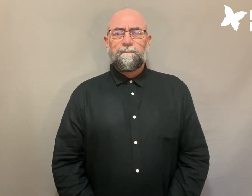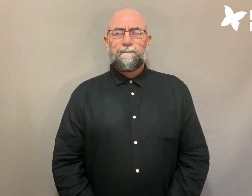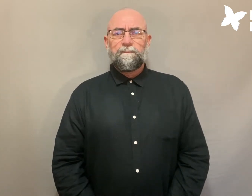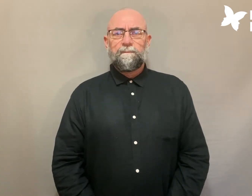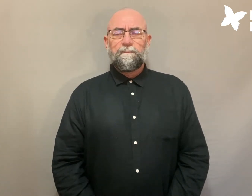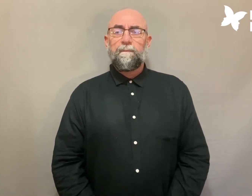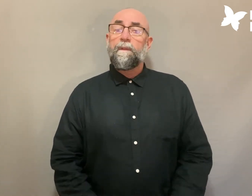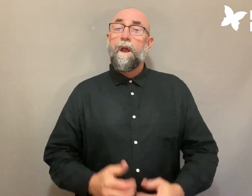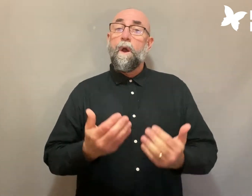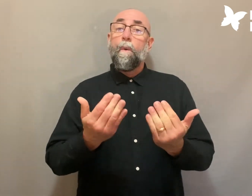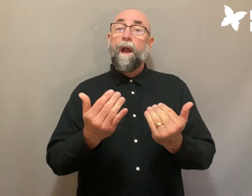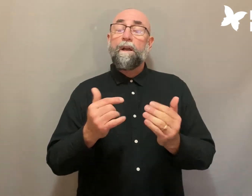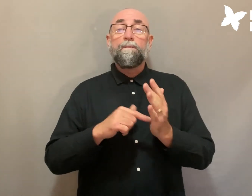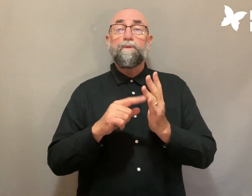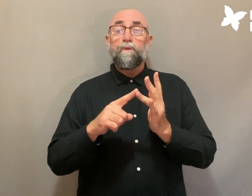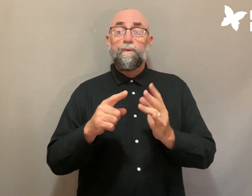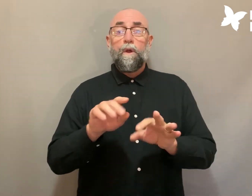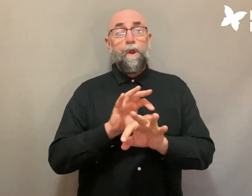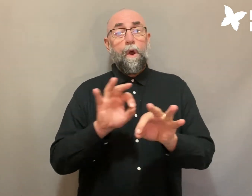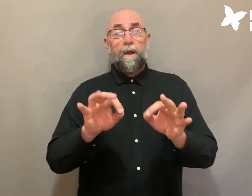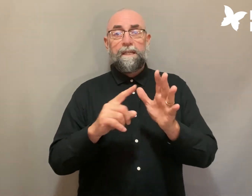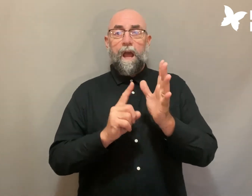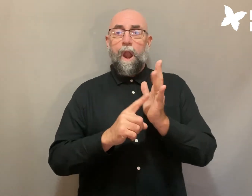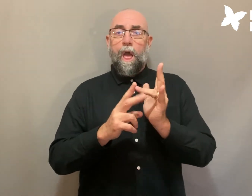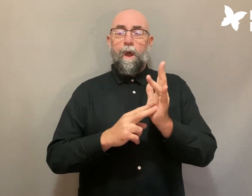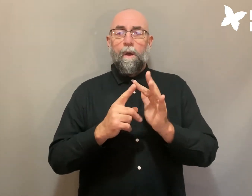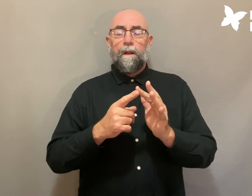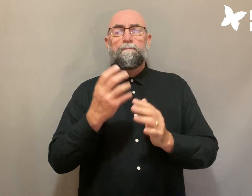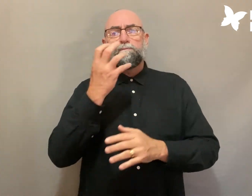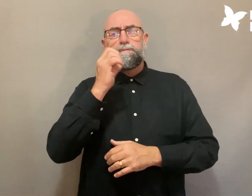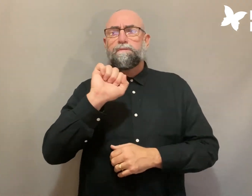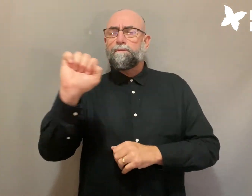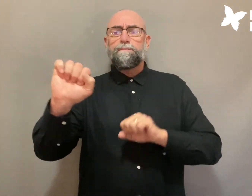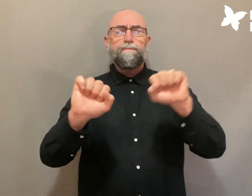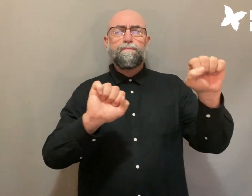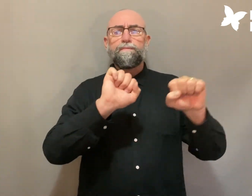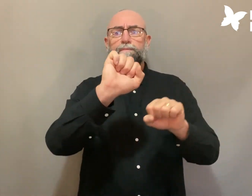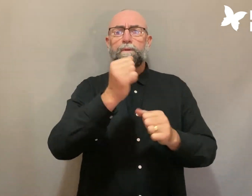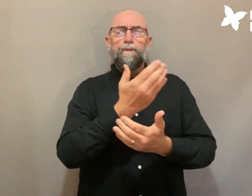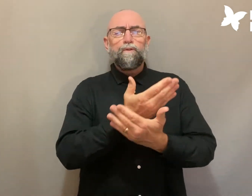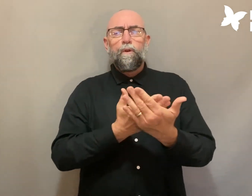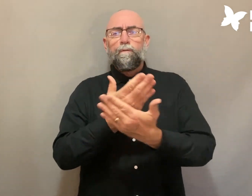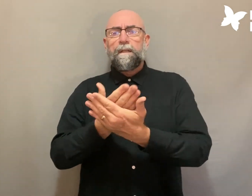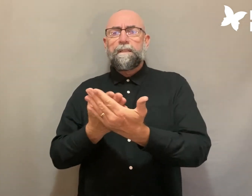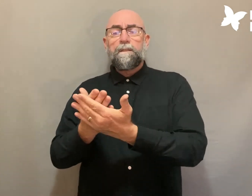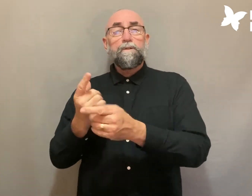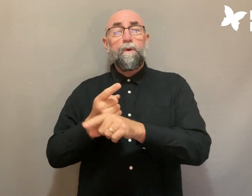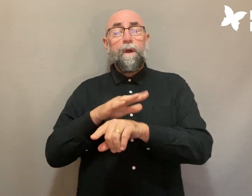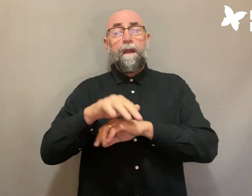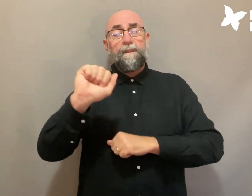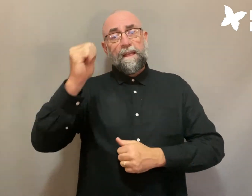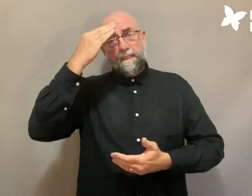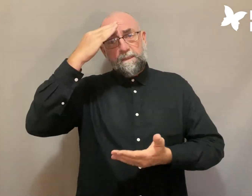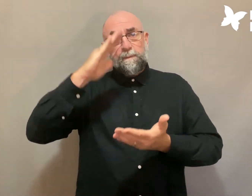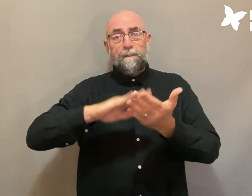Welcome to Not Alone. Incredible stories from everyday Australians talking about their mental health to help you with